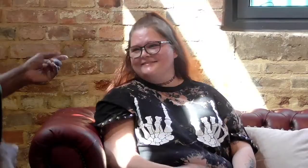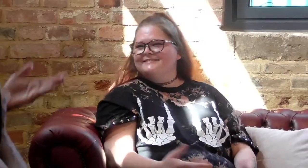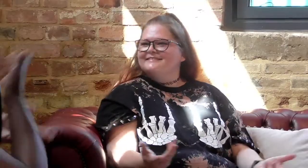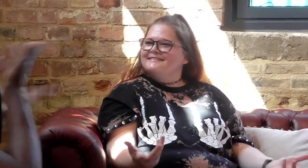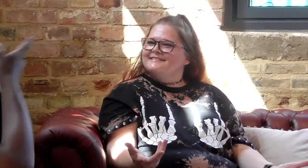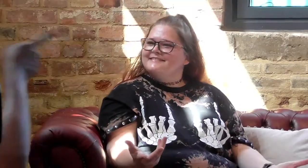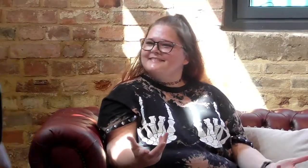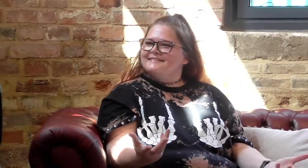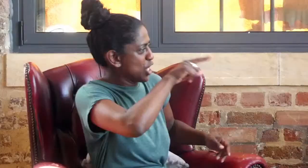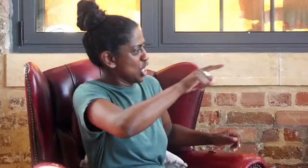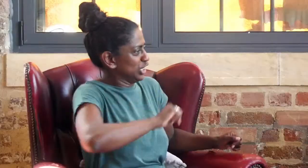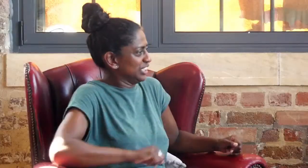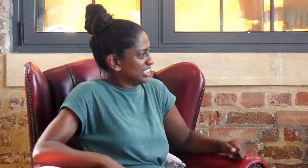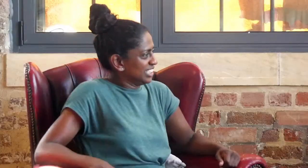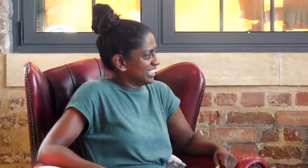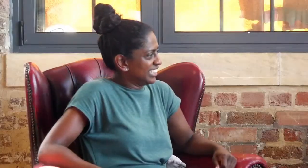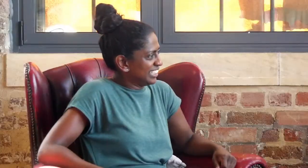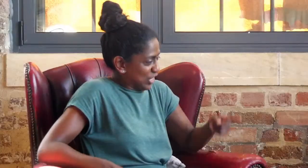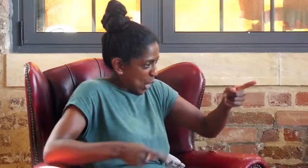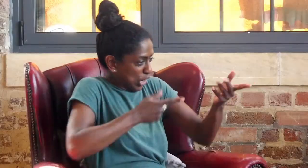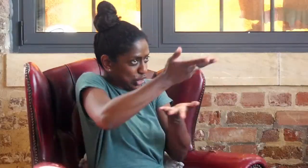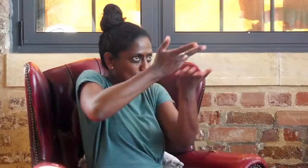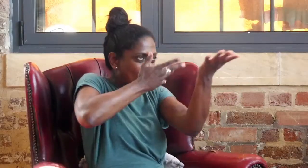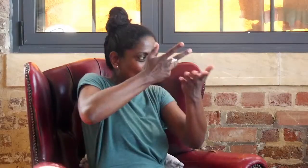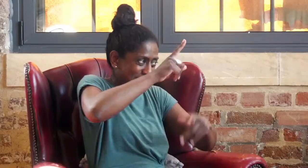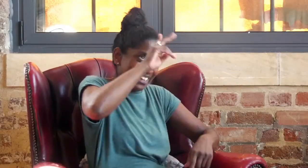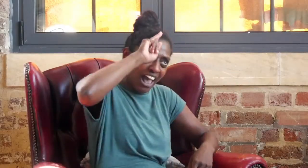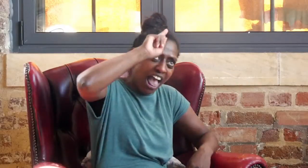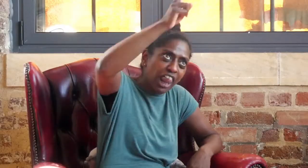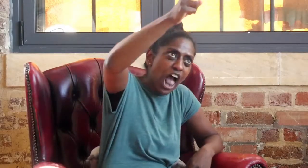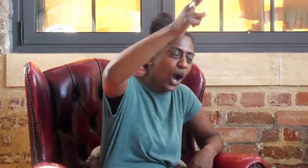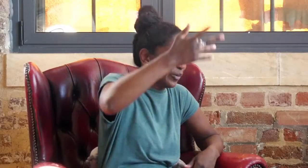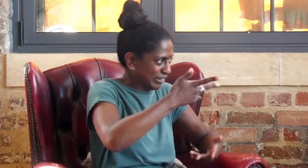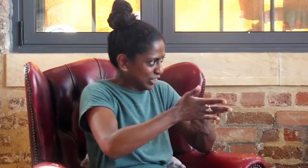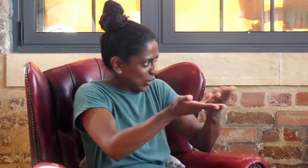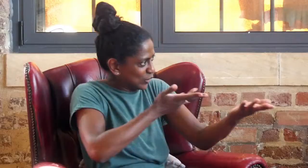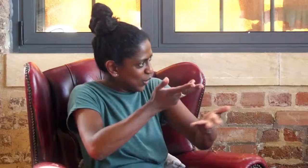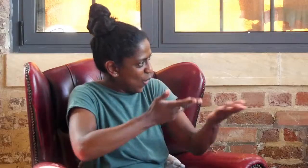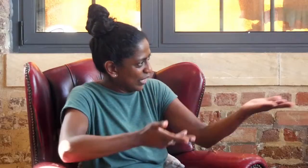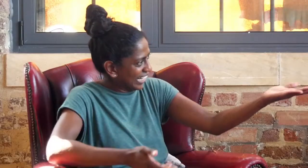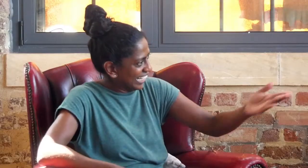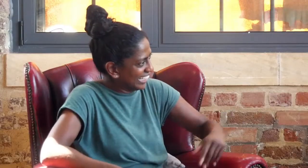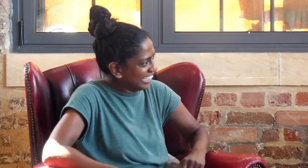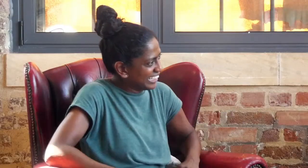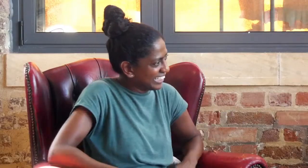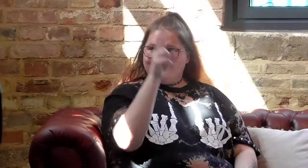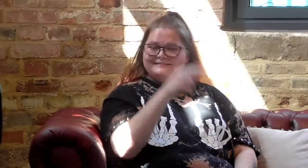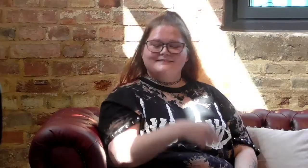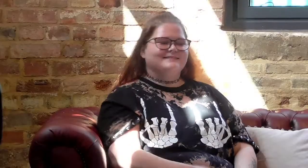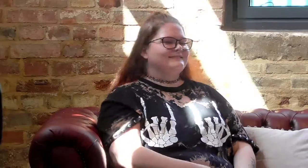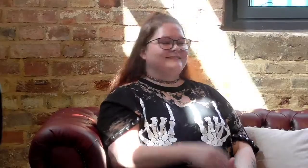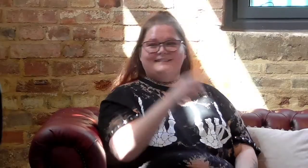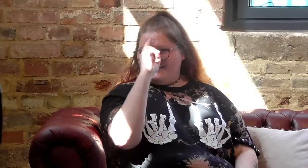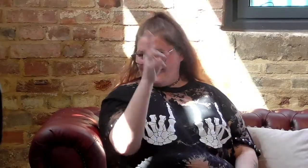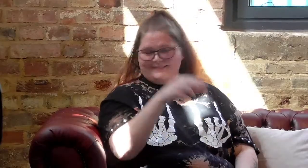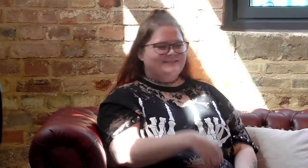Magpie. Yes, you're chatting with the birds, aren't you? You're like, that's hello, true. hello, Mr. Magpie. I do, I salute